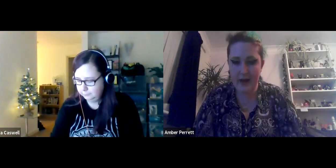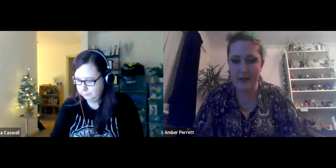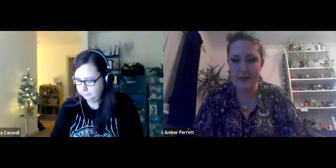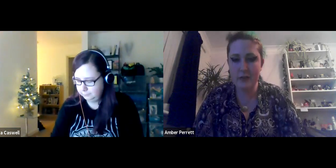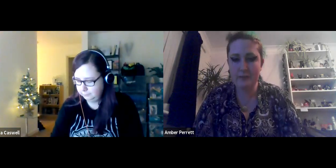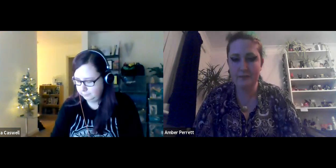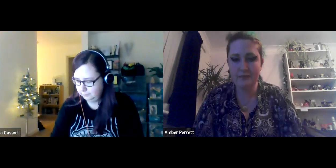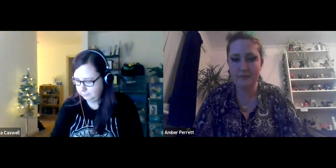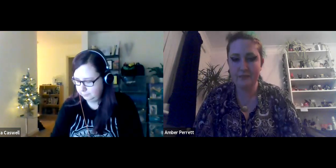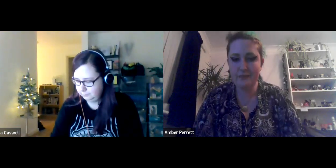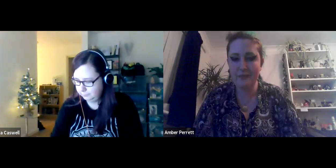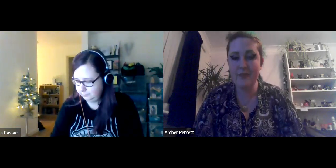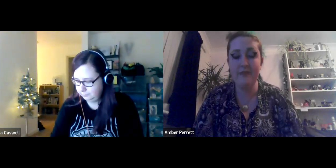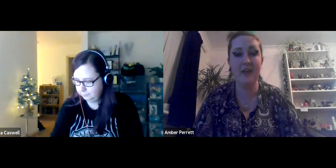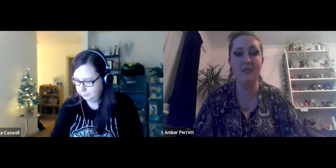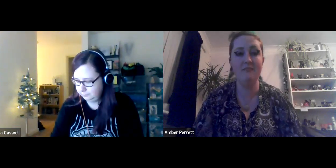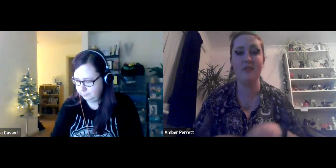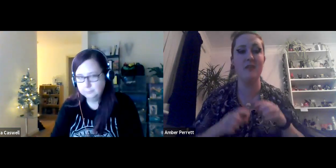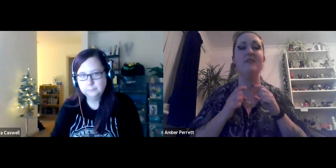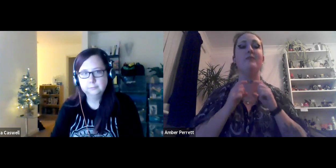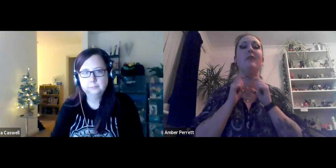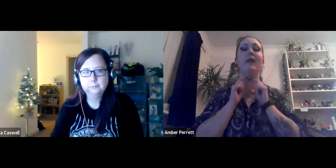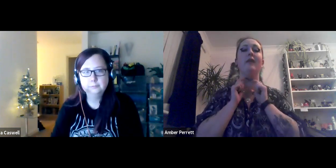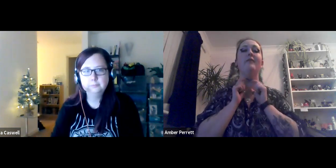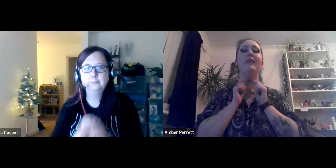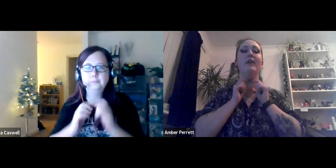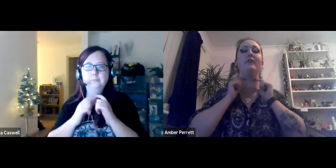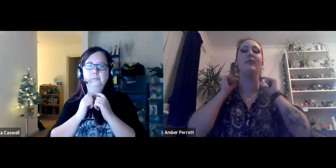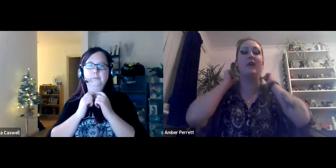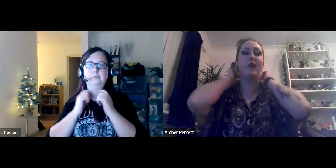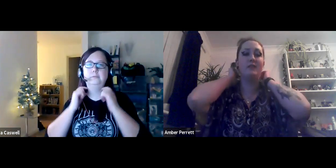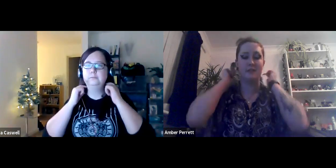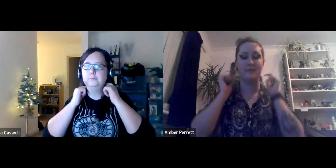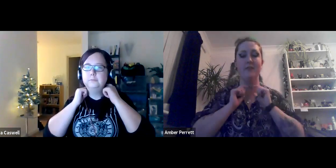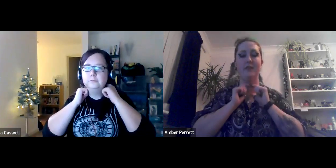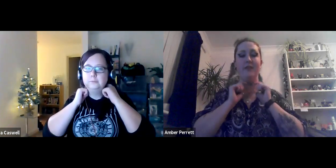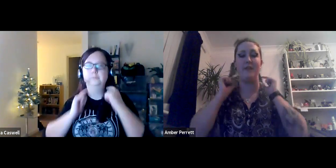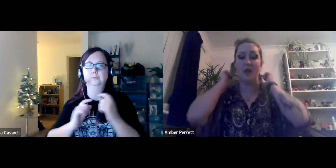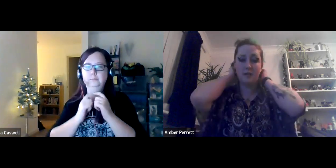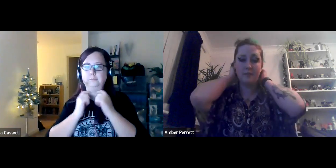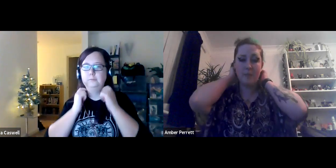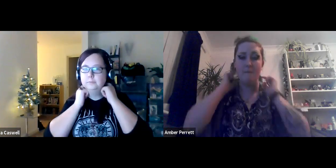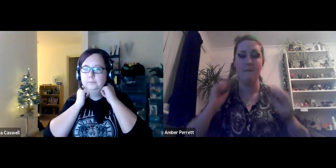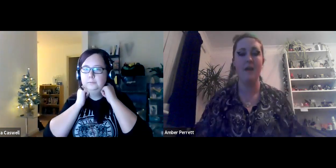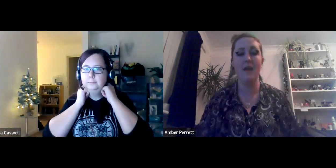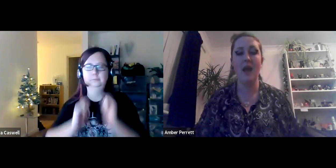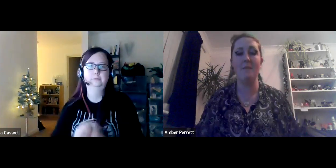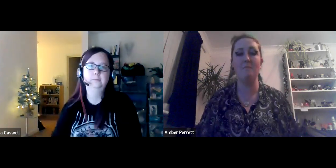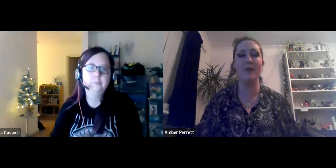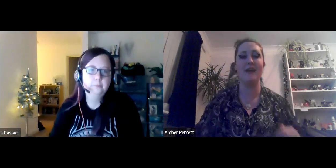And vicar, for some reason we've got that on there. Vicar, you draw their collars, so that's vicar. And